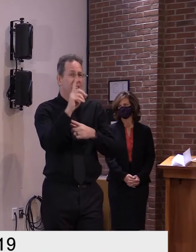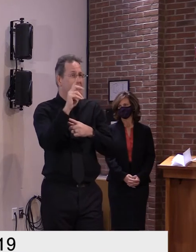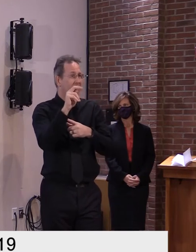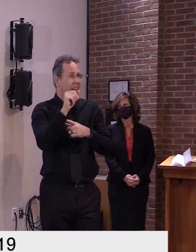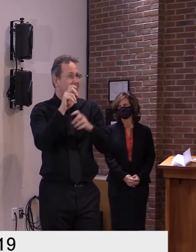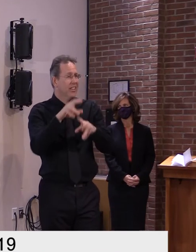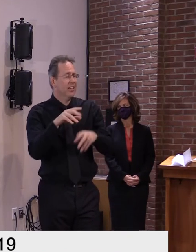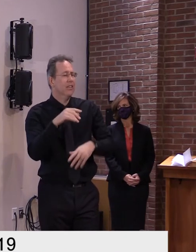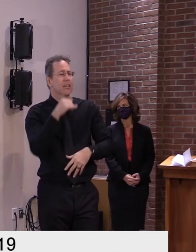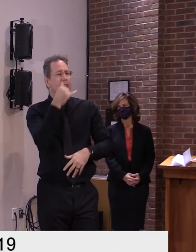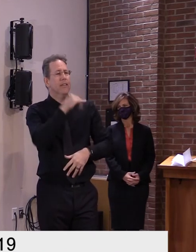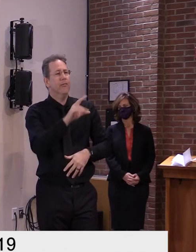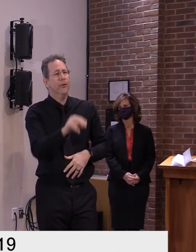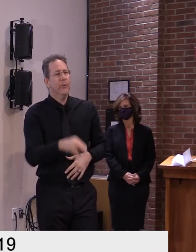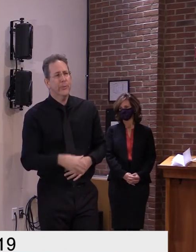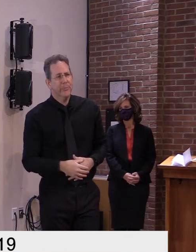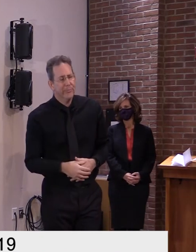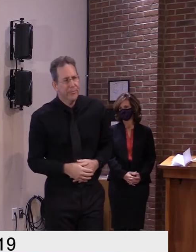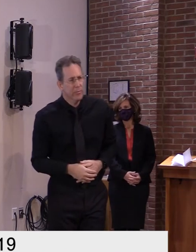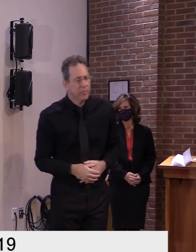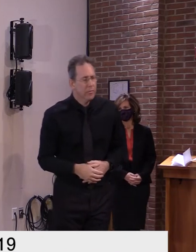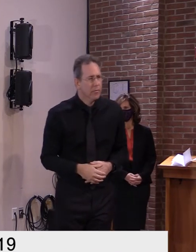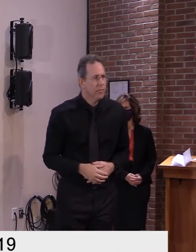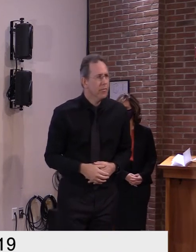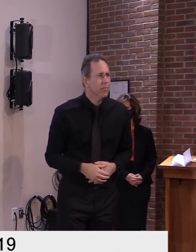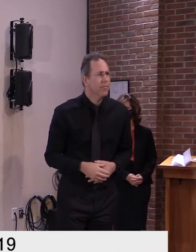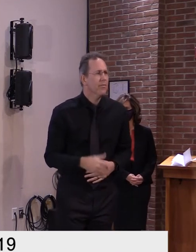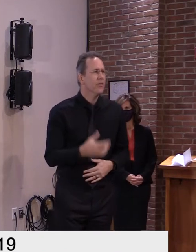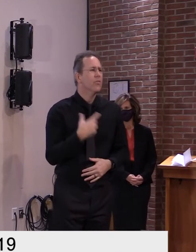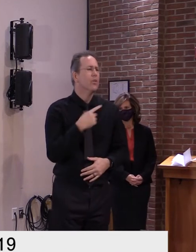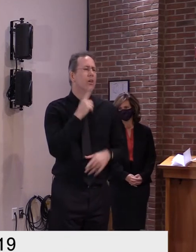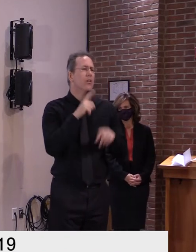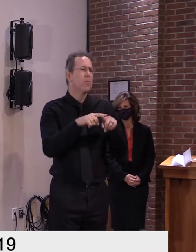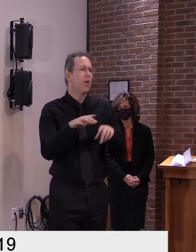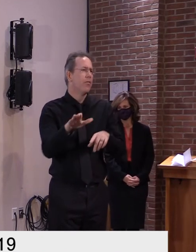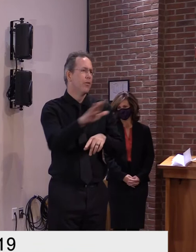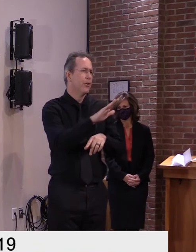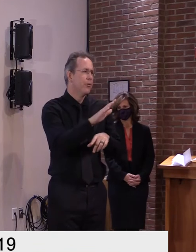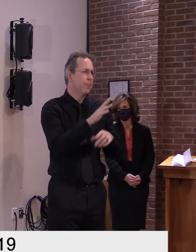determine that. We're going to rely on them being